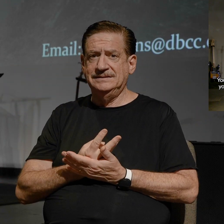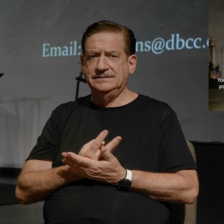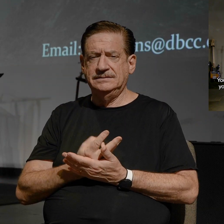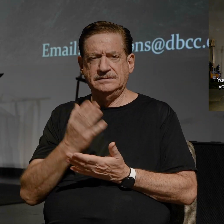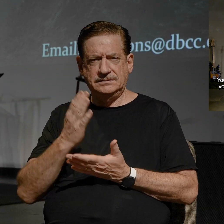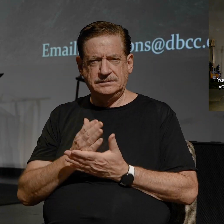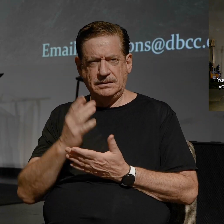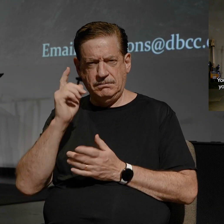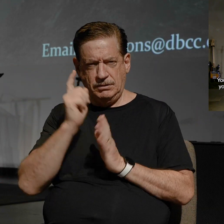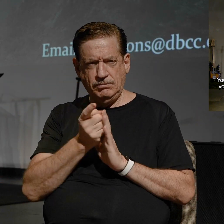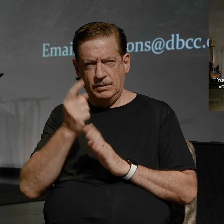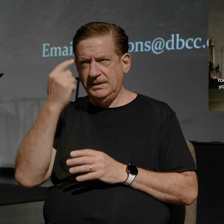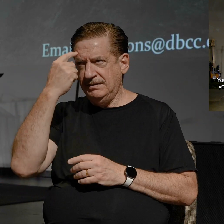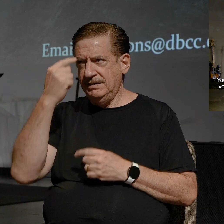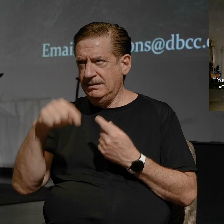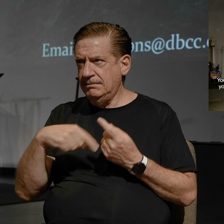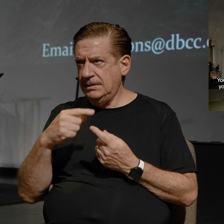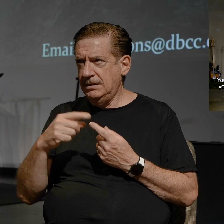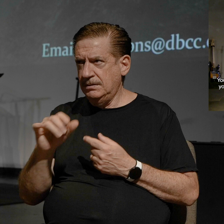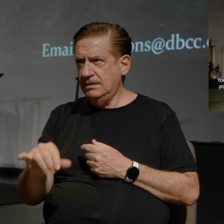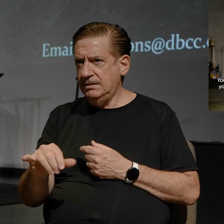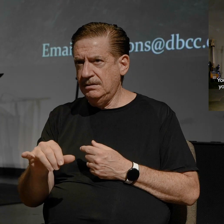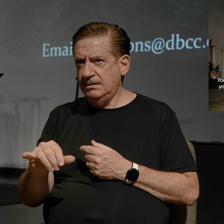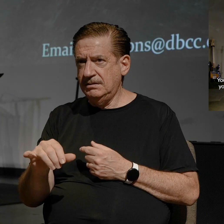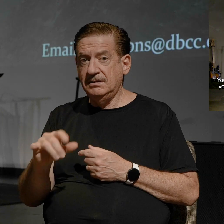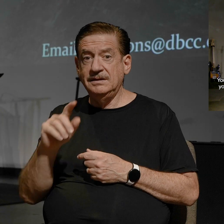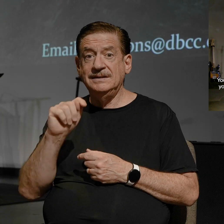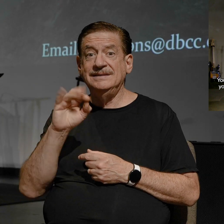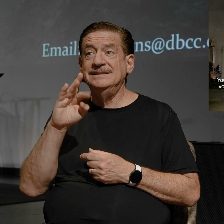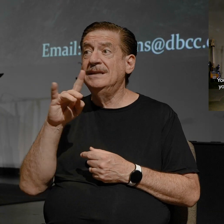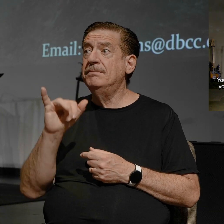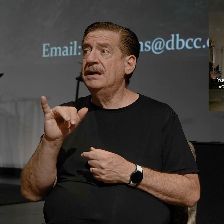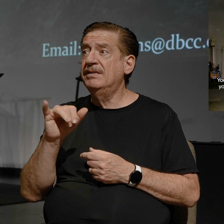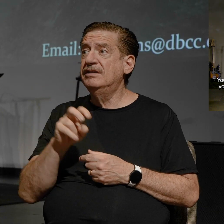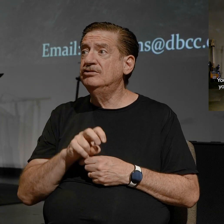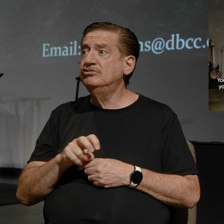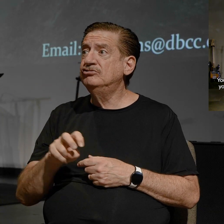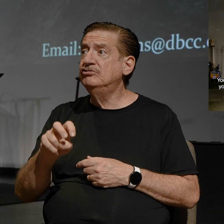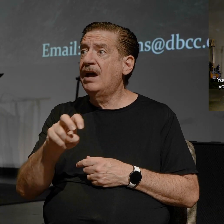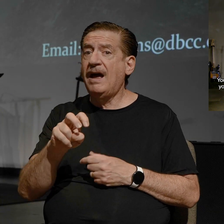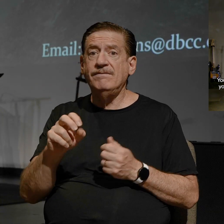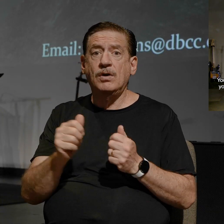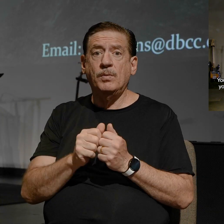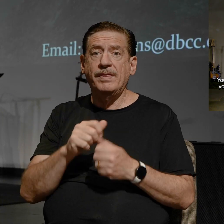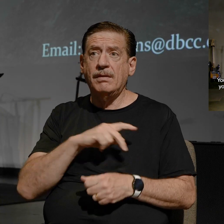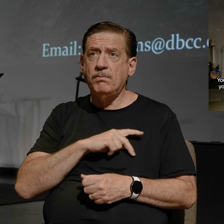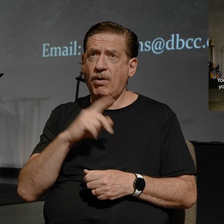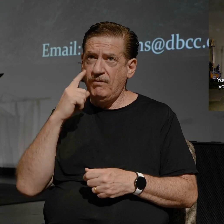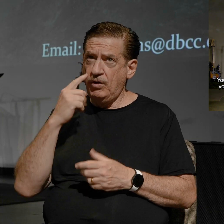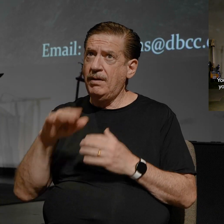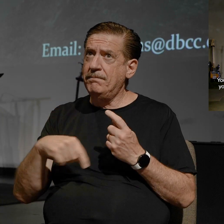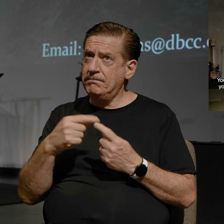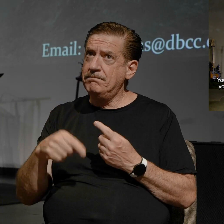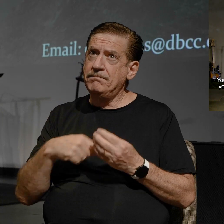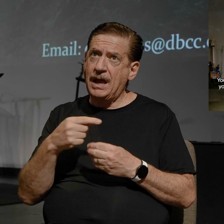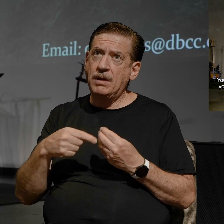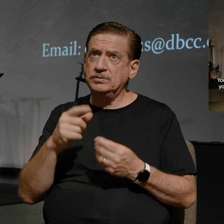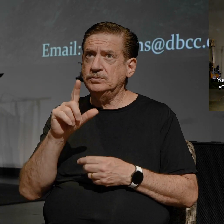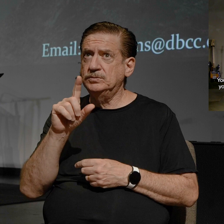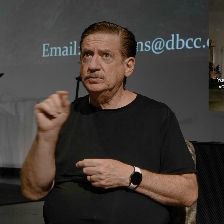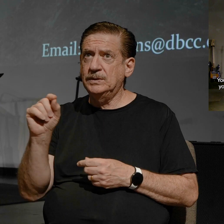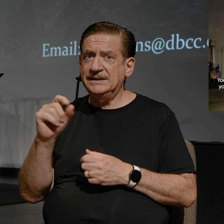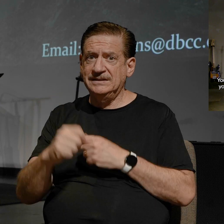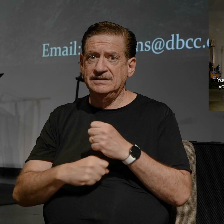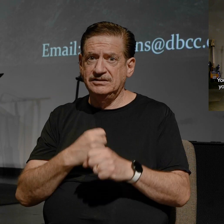Stop for a moment and think about that. Timothy traveled with Paul for about 2 decades, off